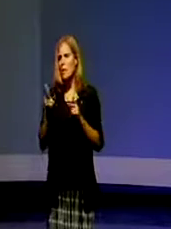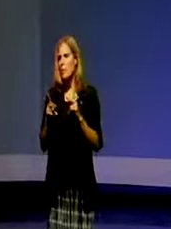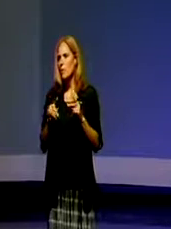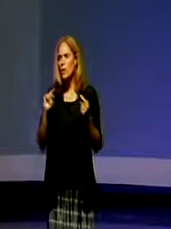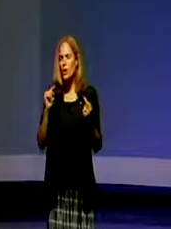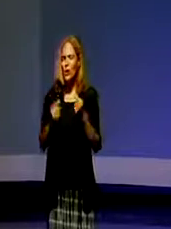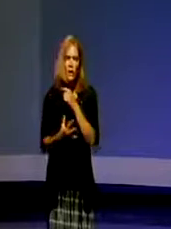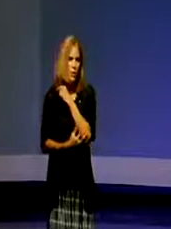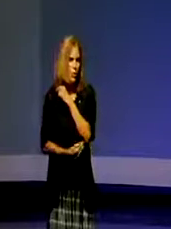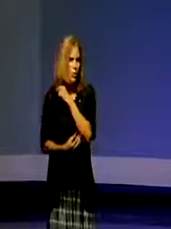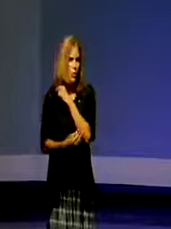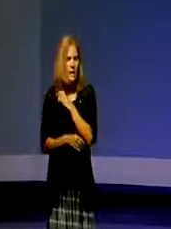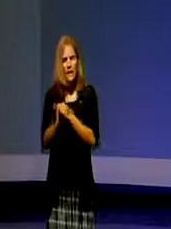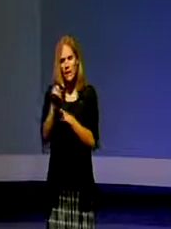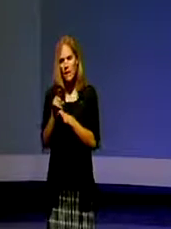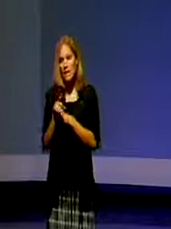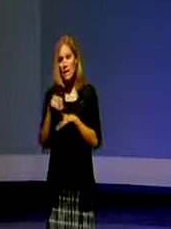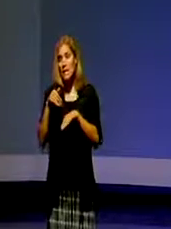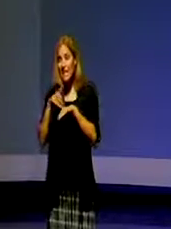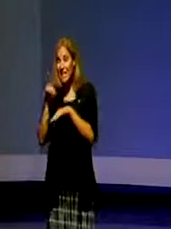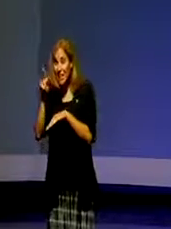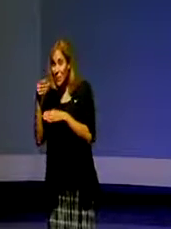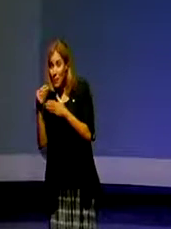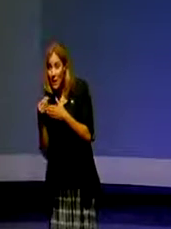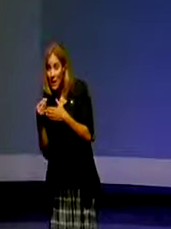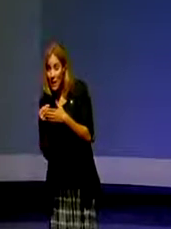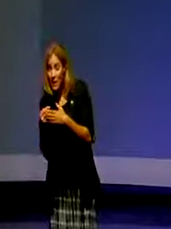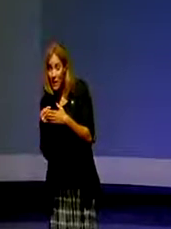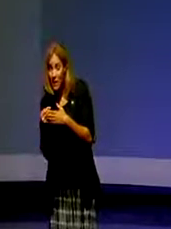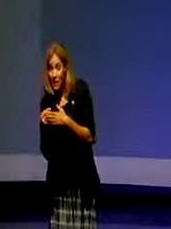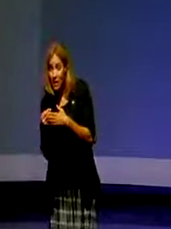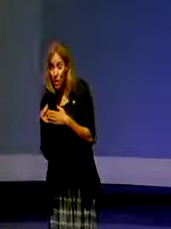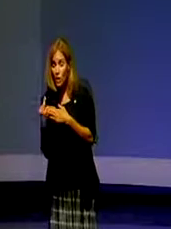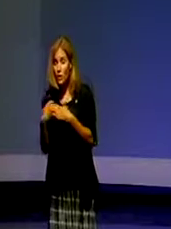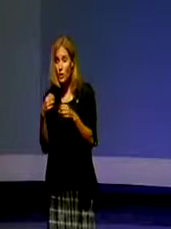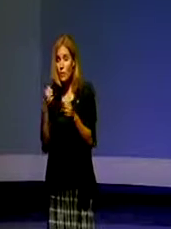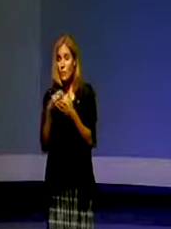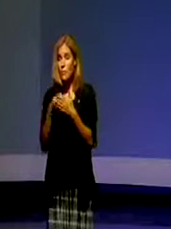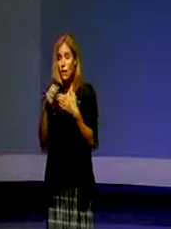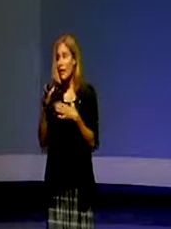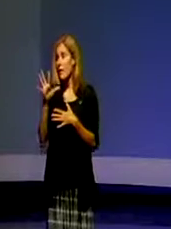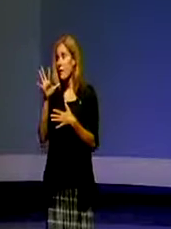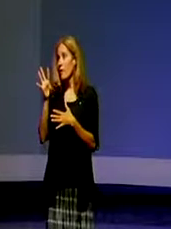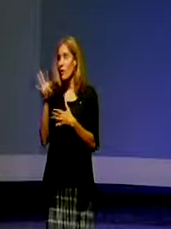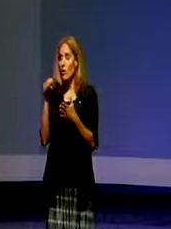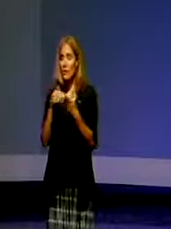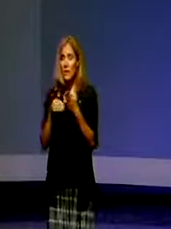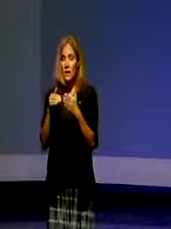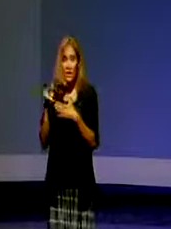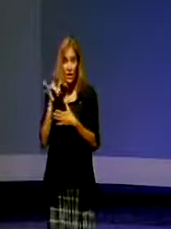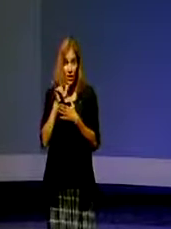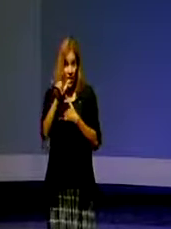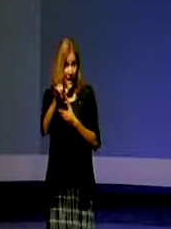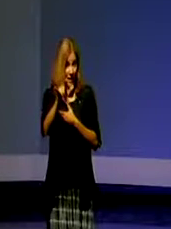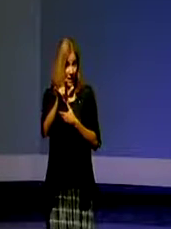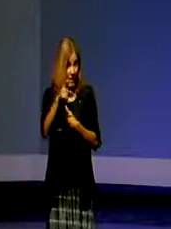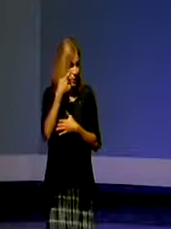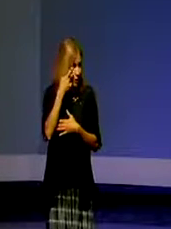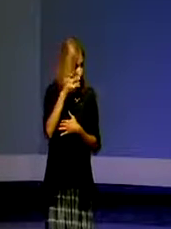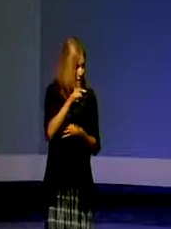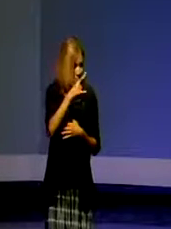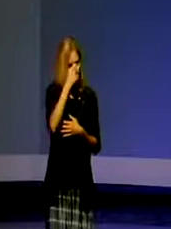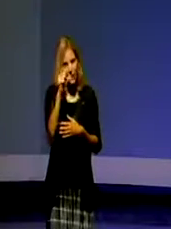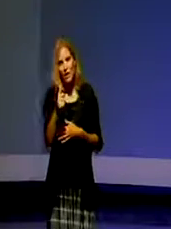hurting and poor and in need, to send him money so that he could buy a $54 million jet? Did you see that? Because his